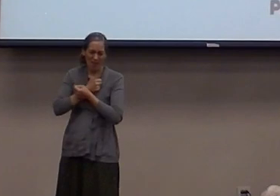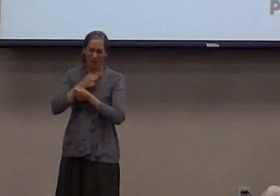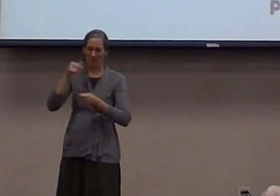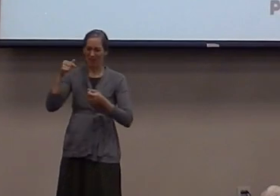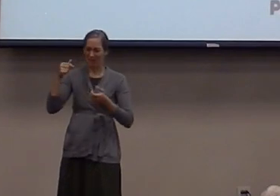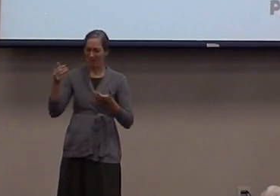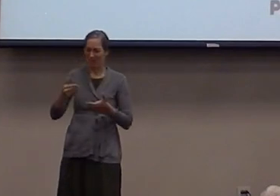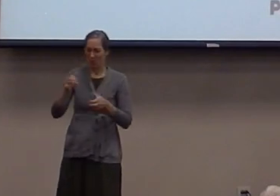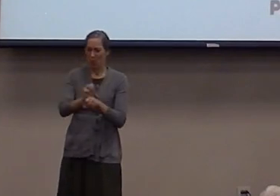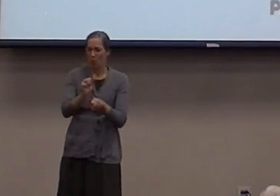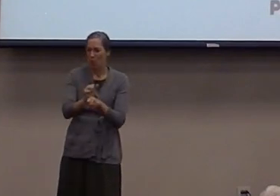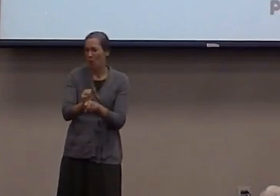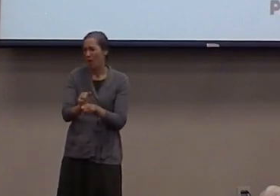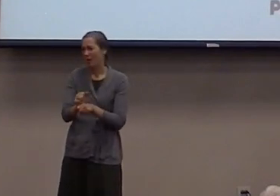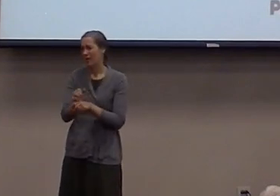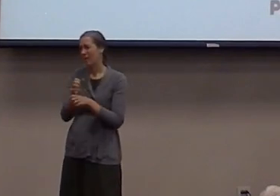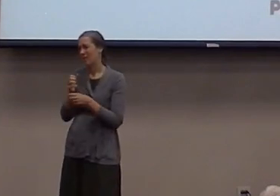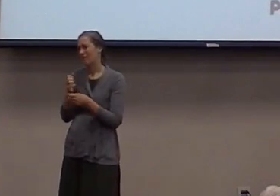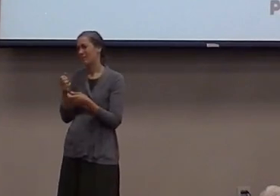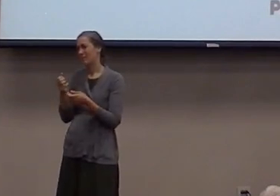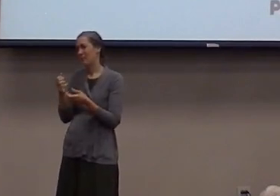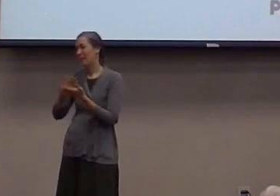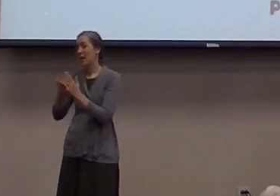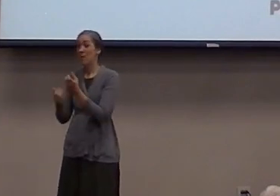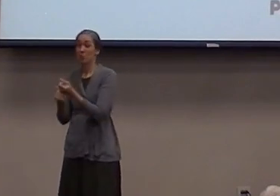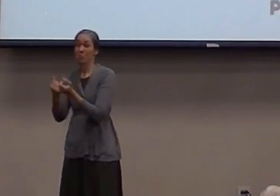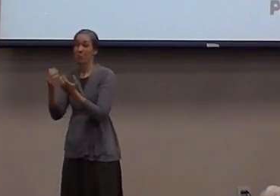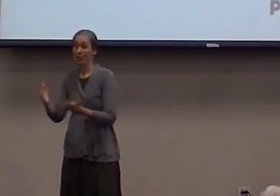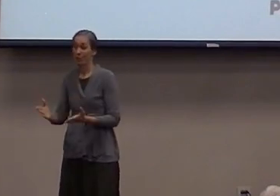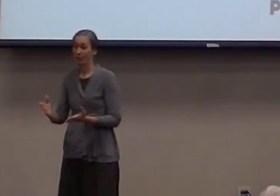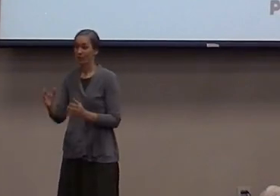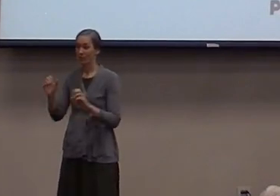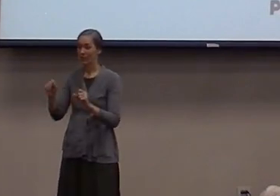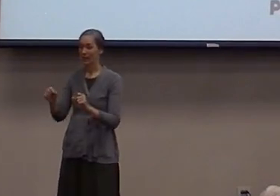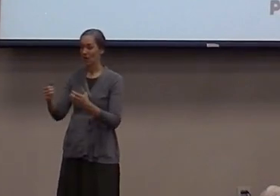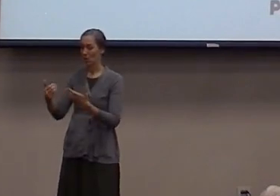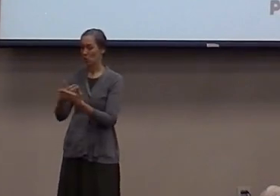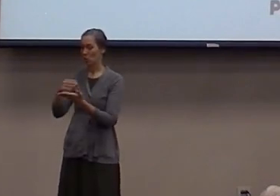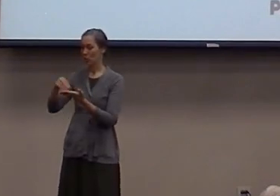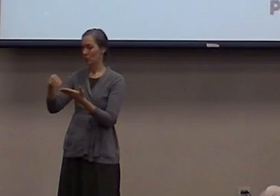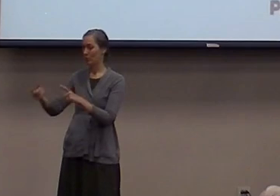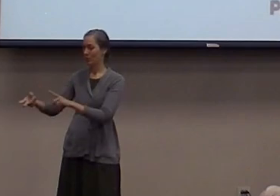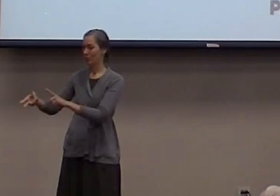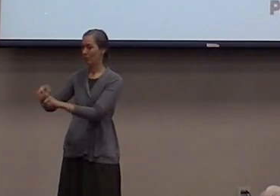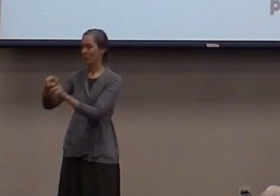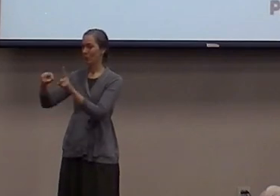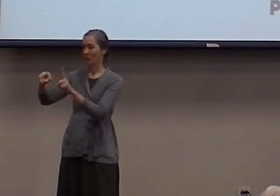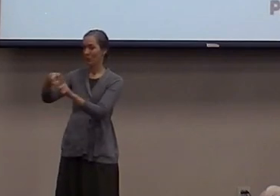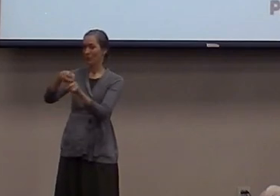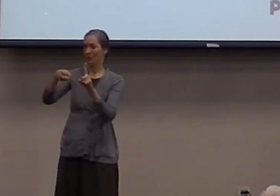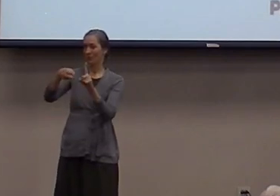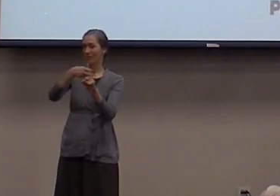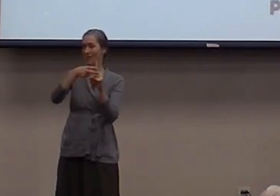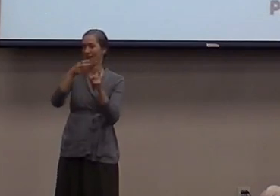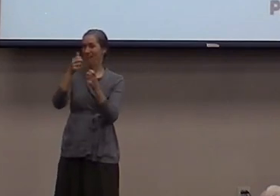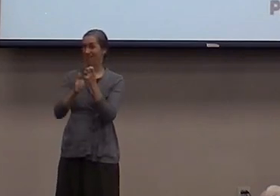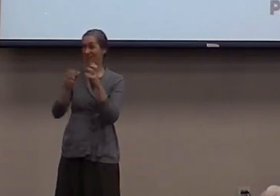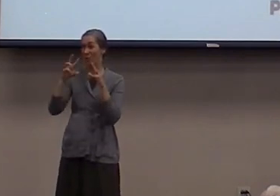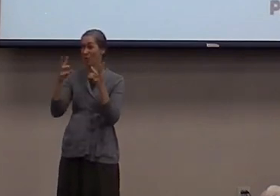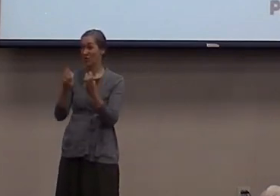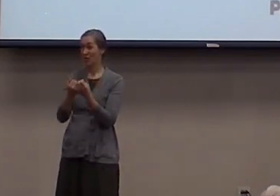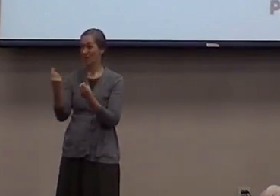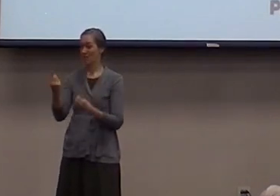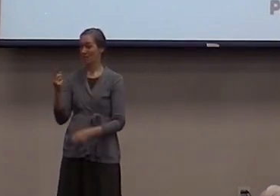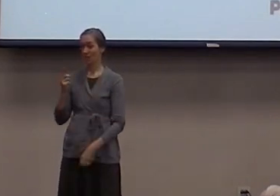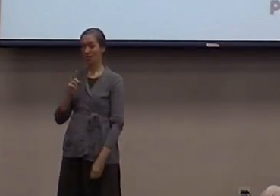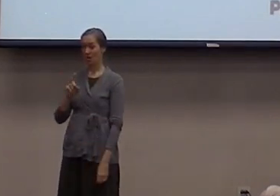and become supporters. We get to recruit new students. Every workshop, there's someone step up and say, I've never even thought about coming